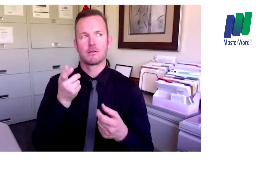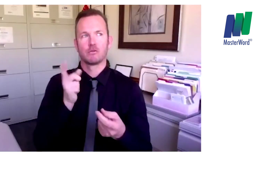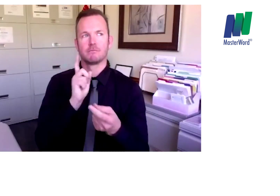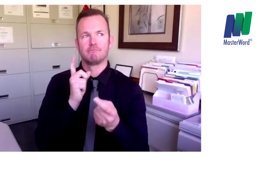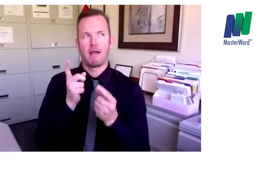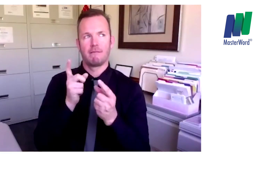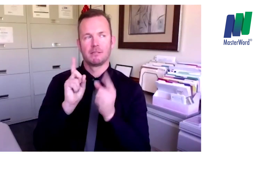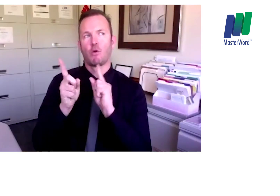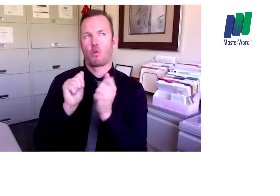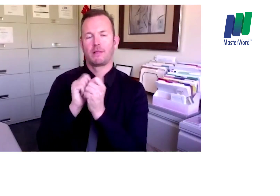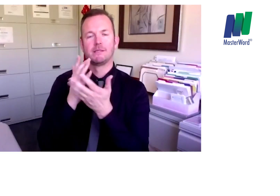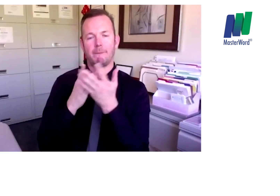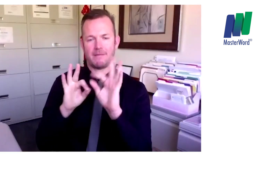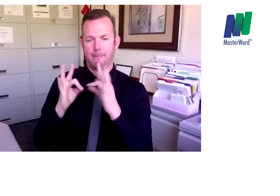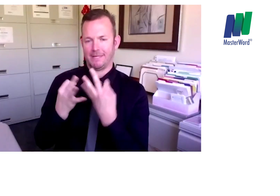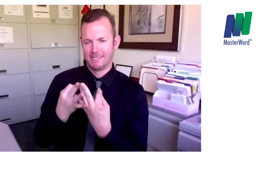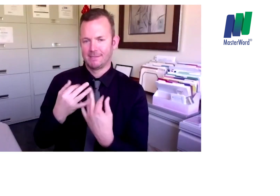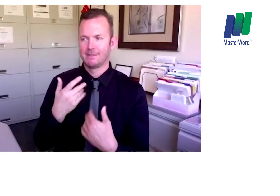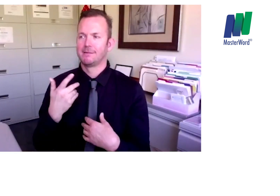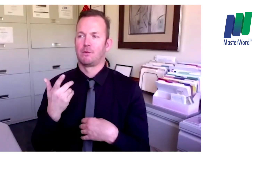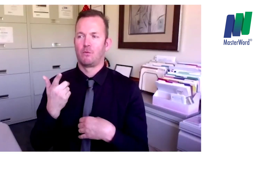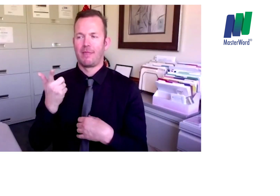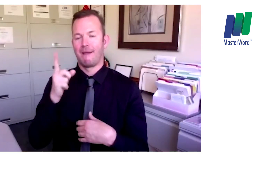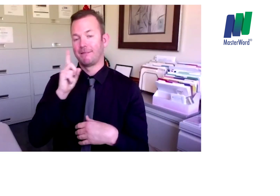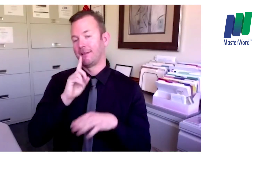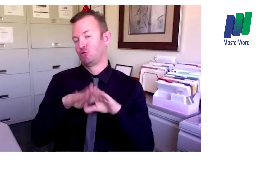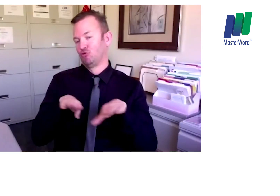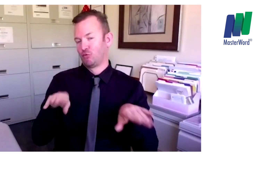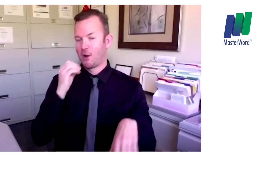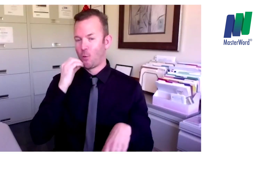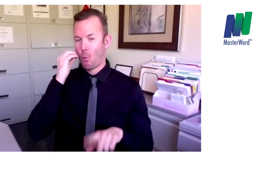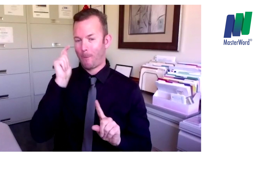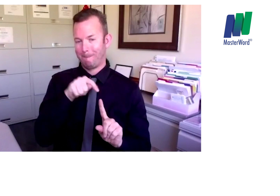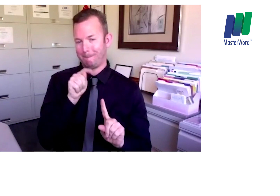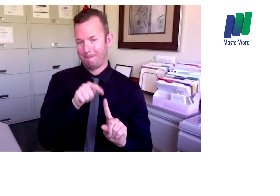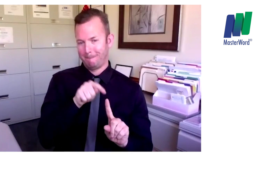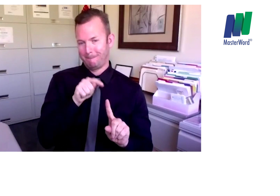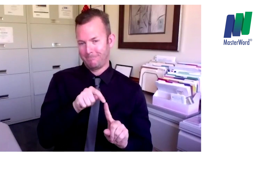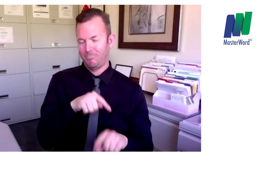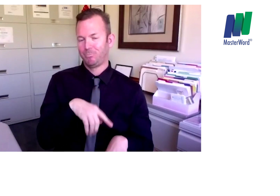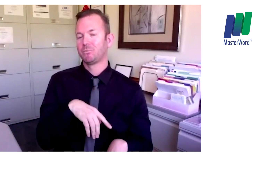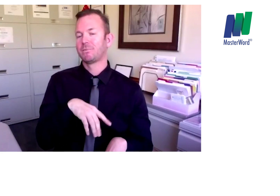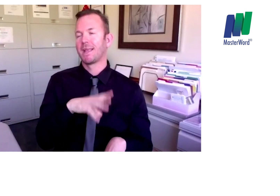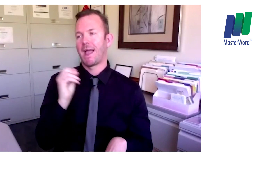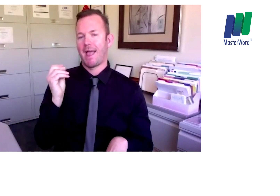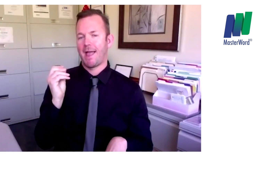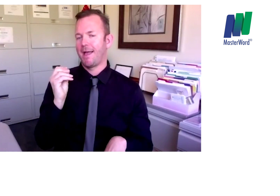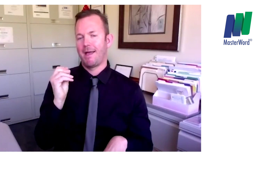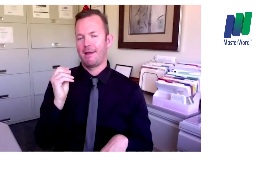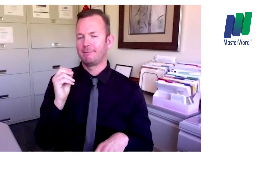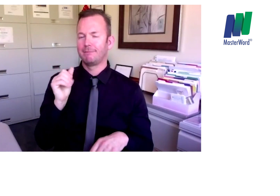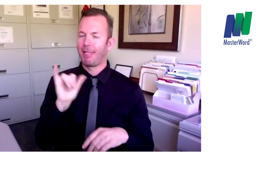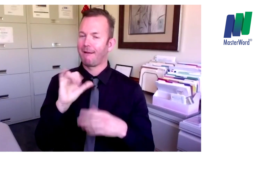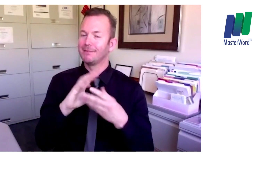Yeah, and it's interesting. I was speaking with some family who have children at